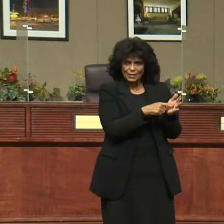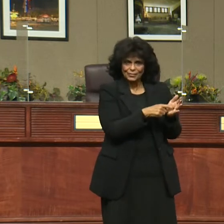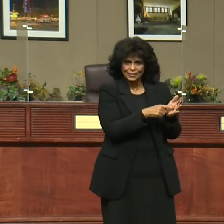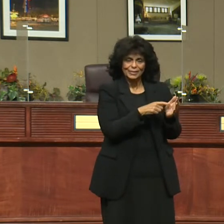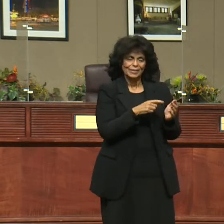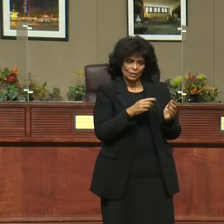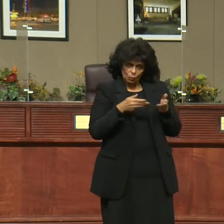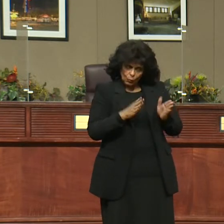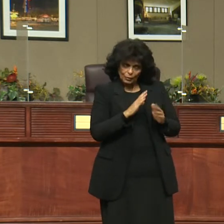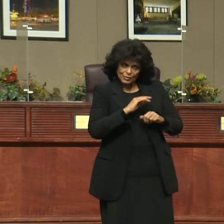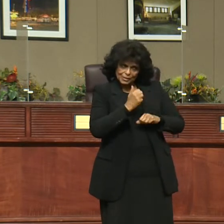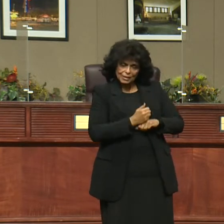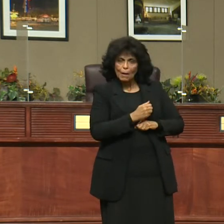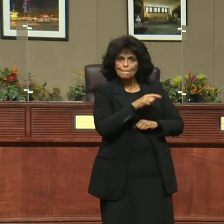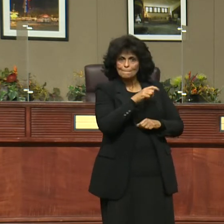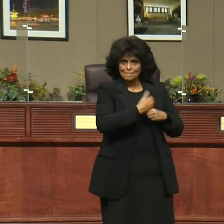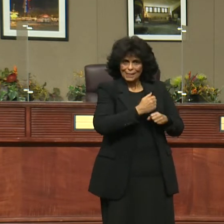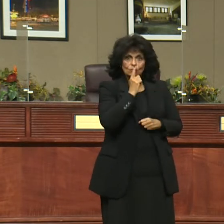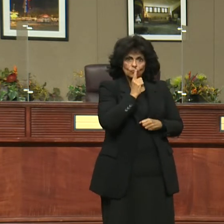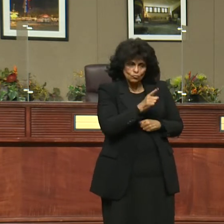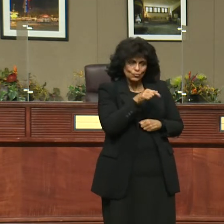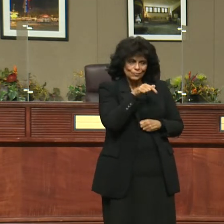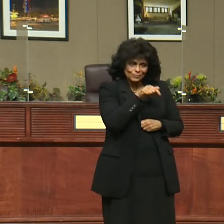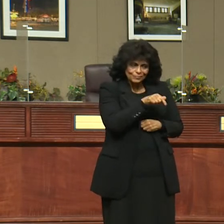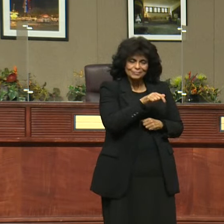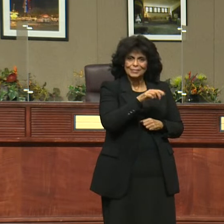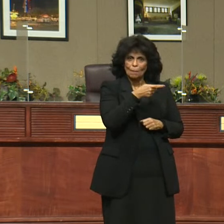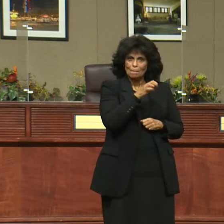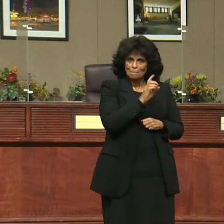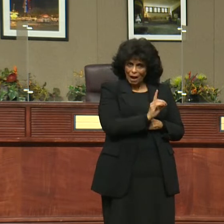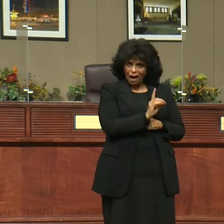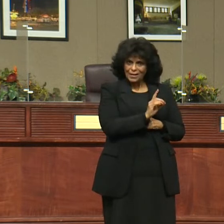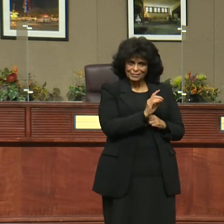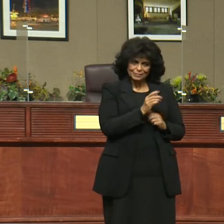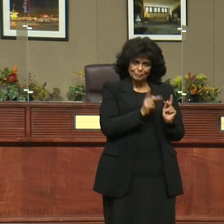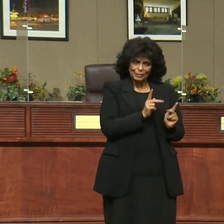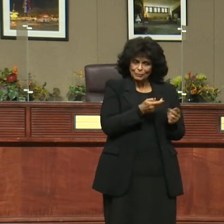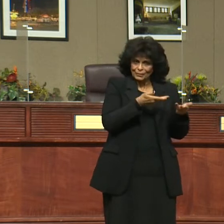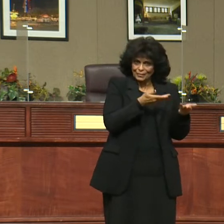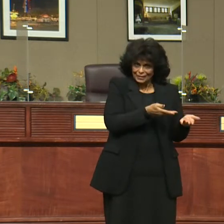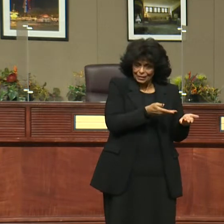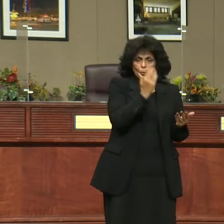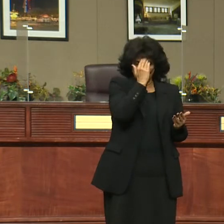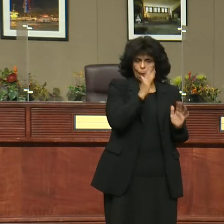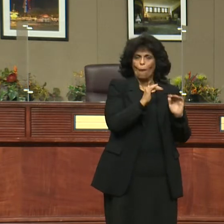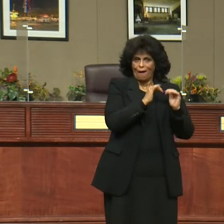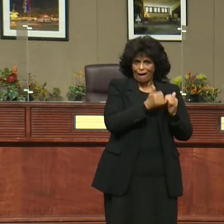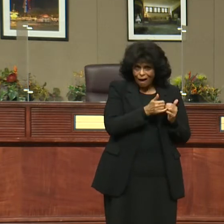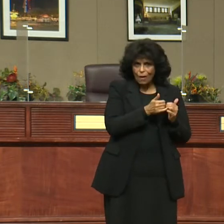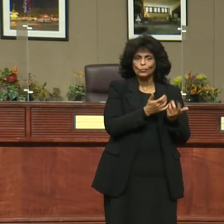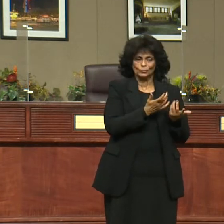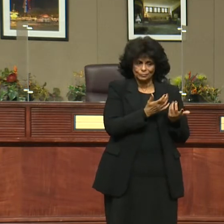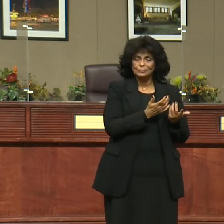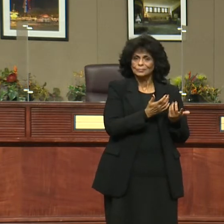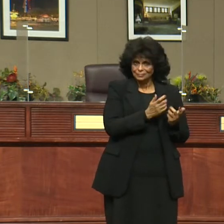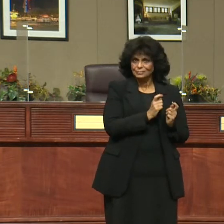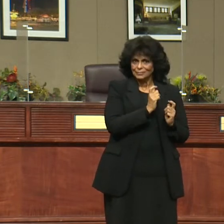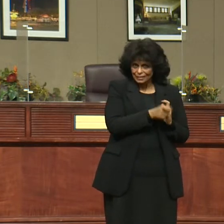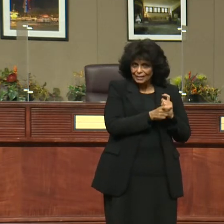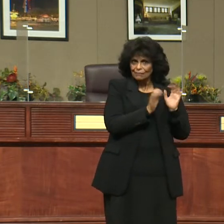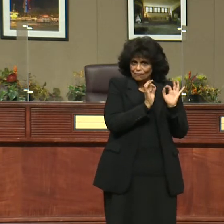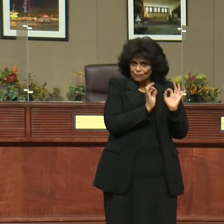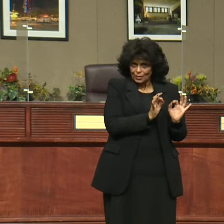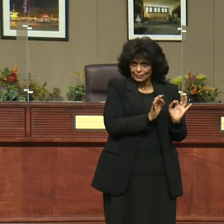we have prescribed. And because we feel responsible not only for giving the vaccine, but also to prevent the